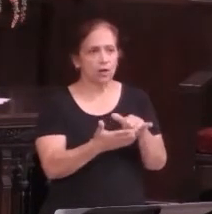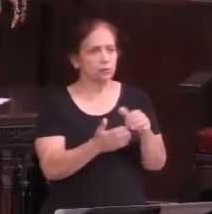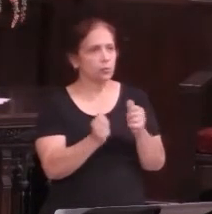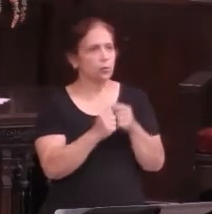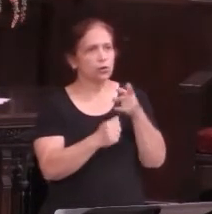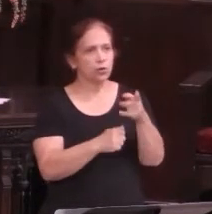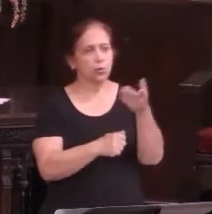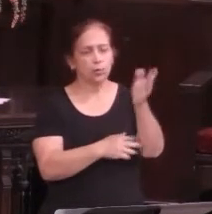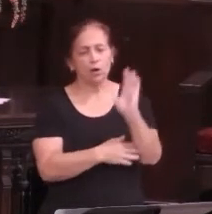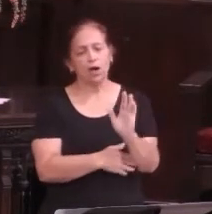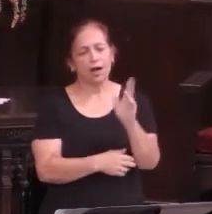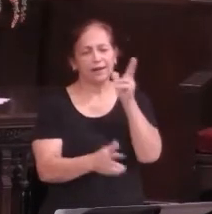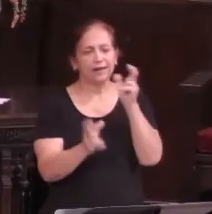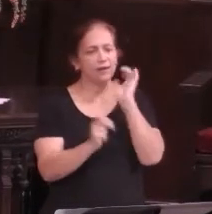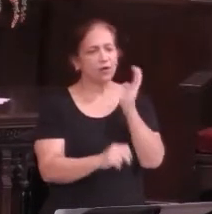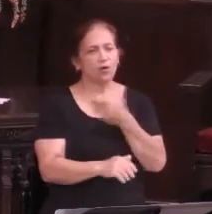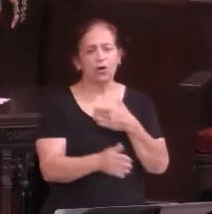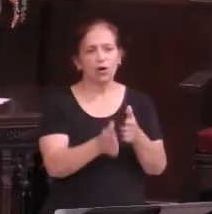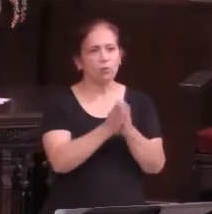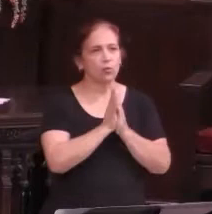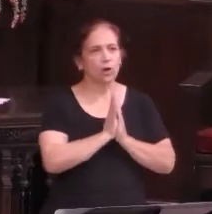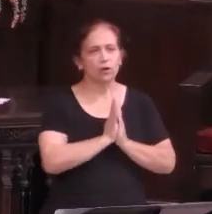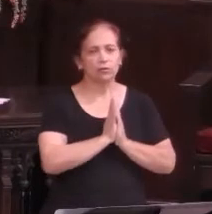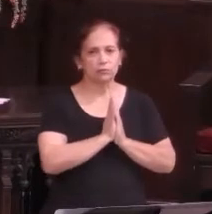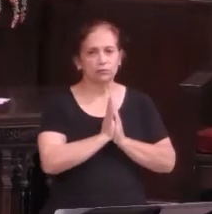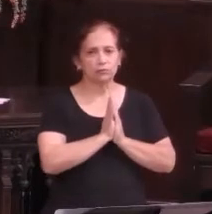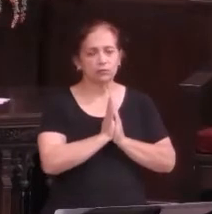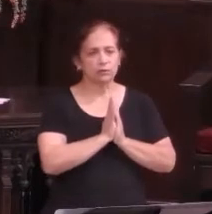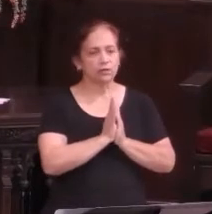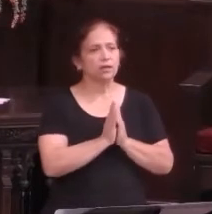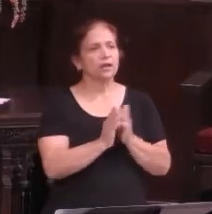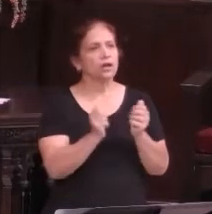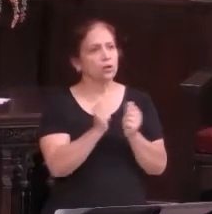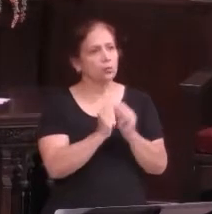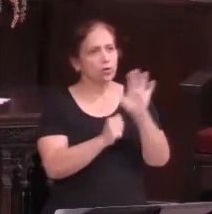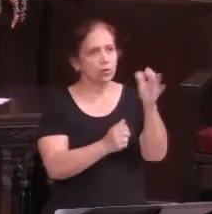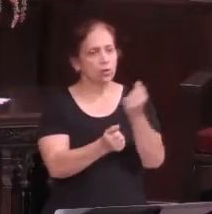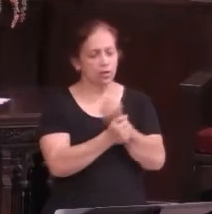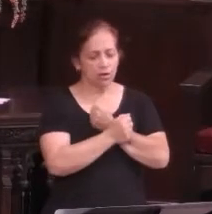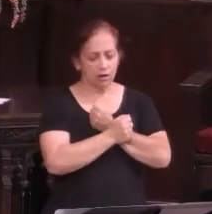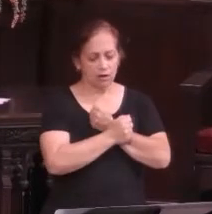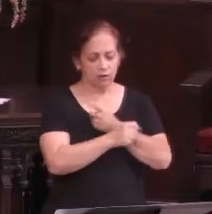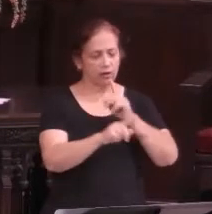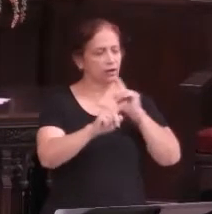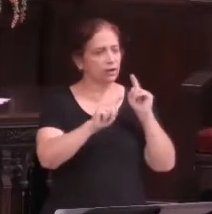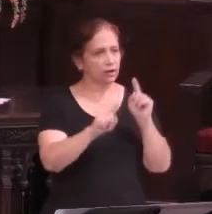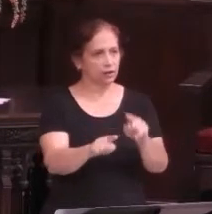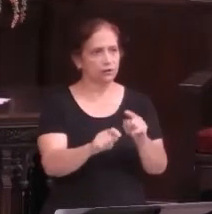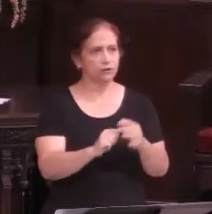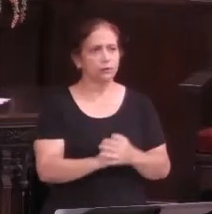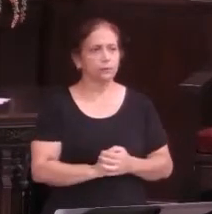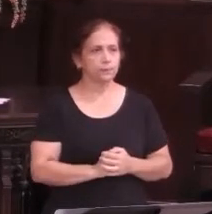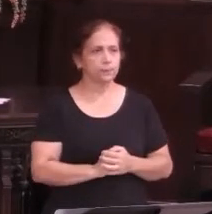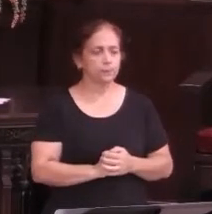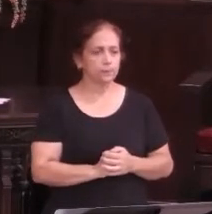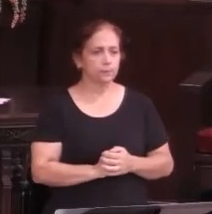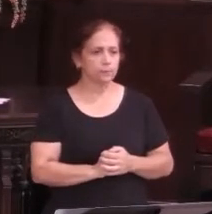you, O God, hear our prayer, and in your love, answer.